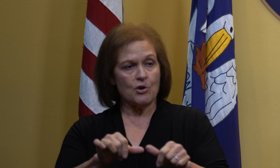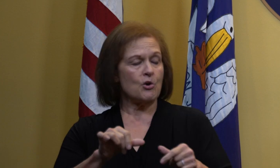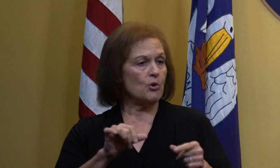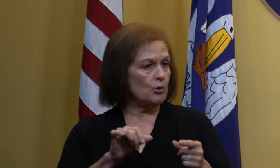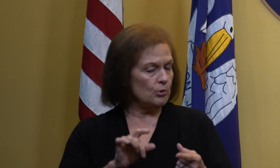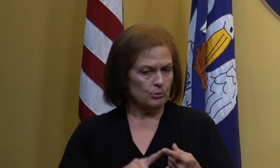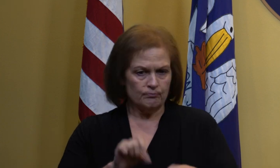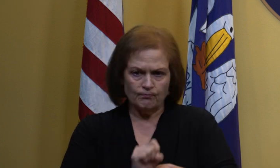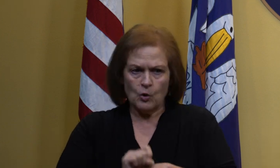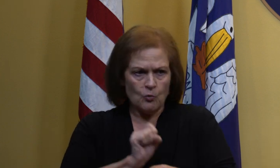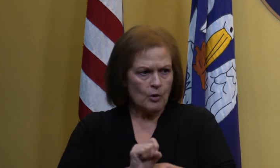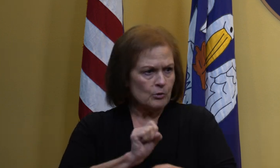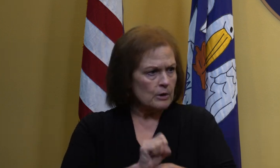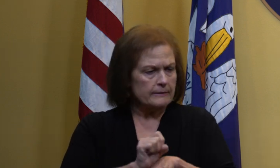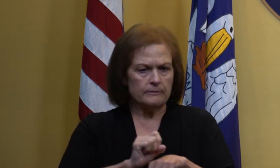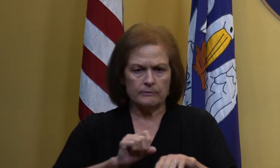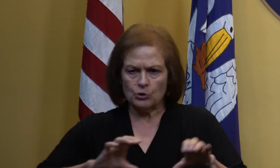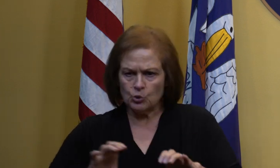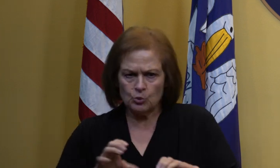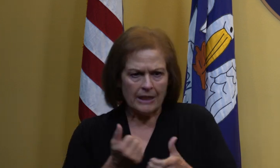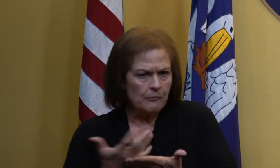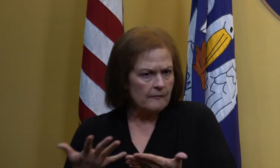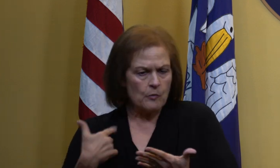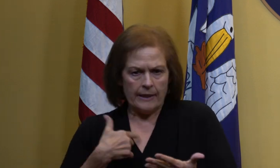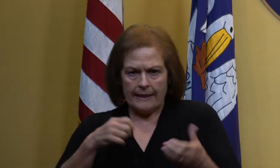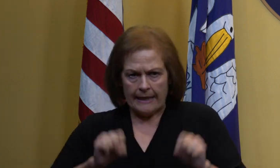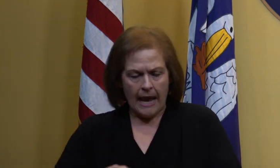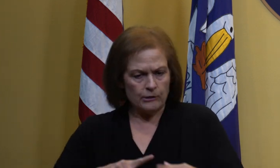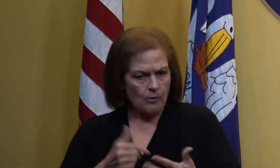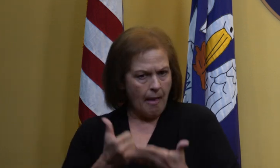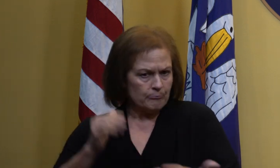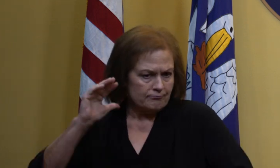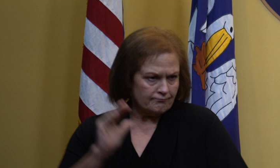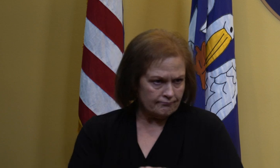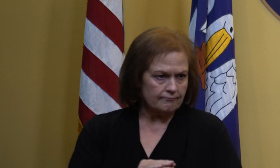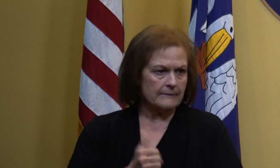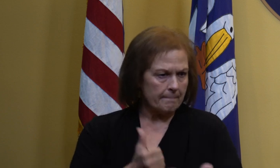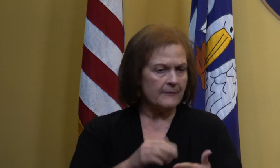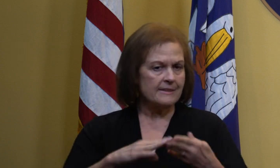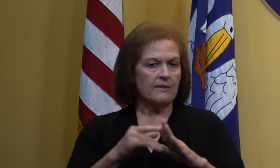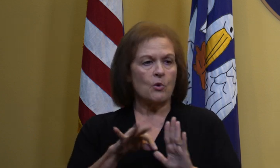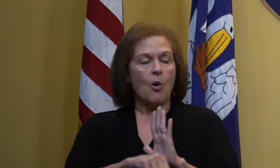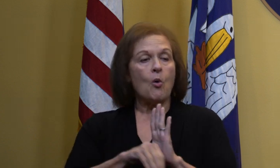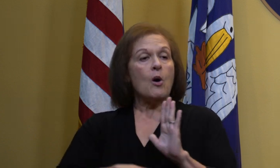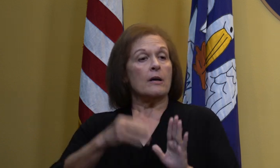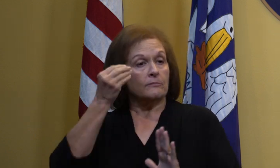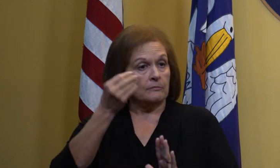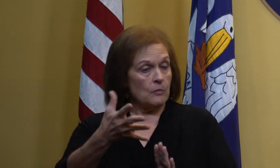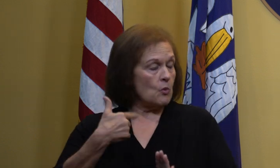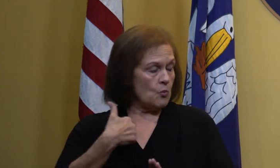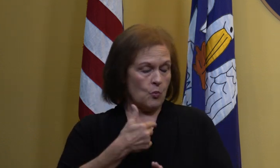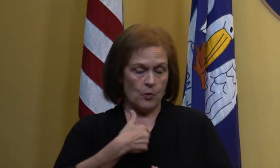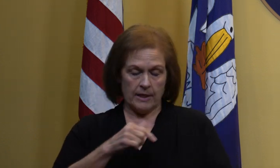measure necessary to further mitigate any impacts to the city of New Orleans. Of course, we remain in tight